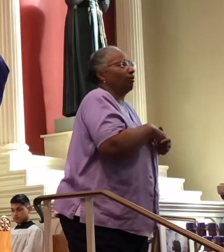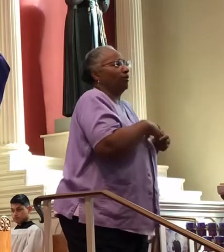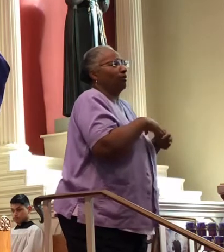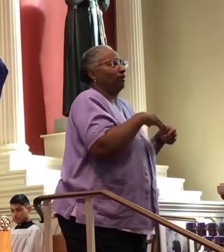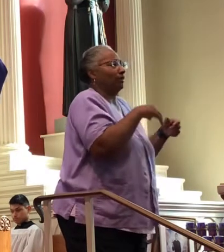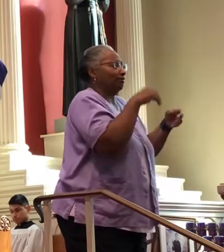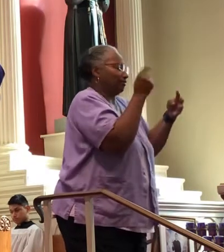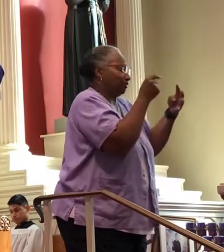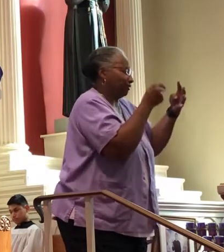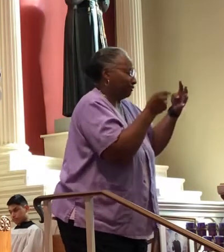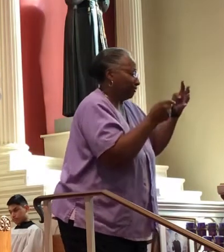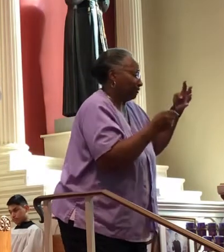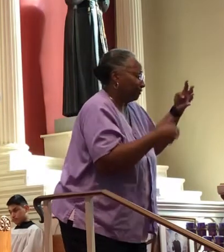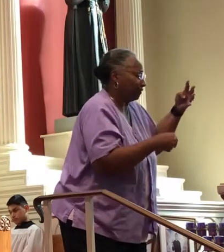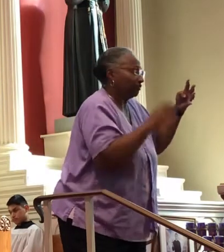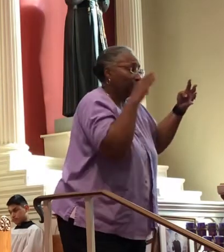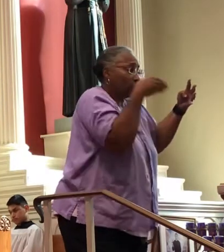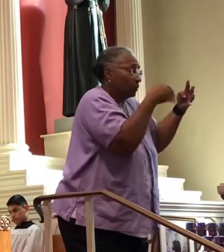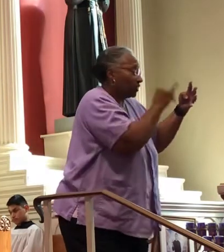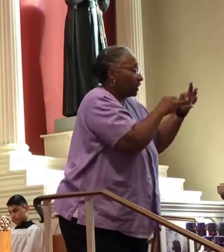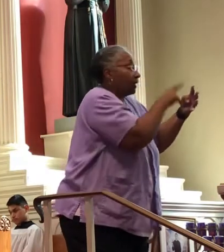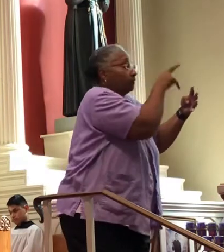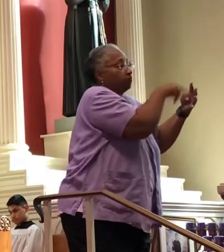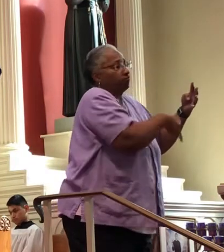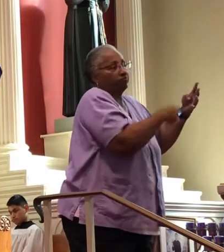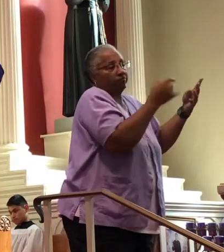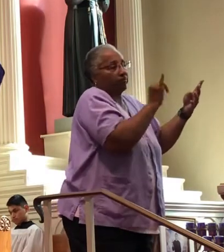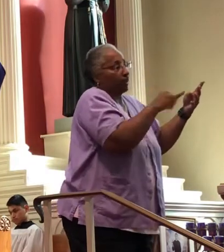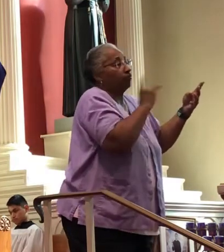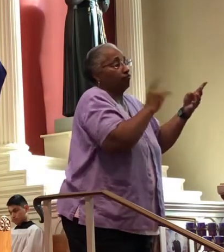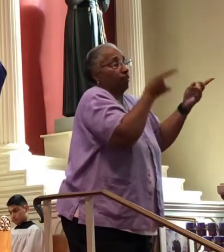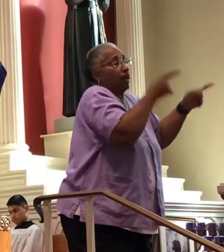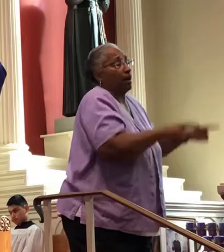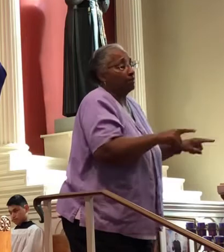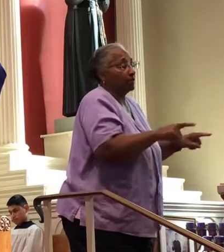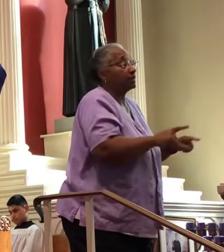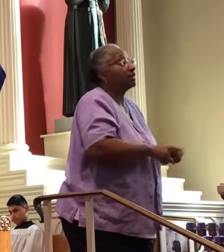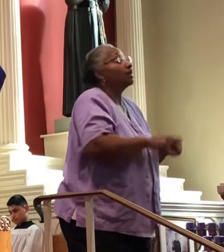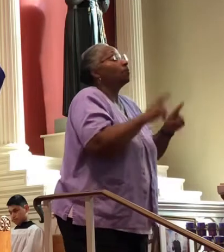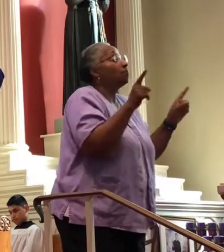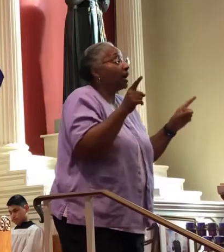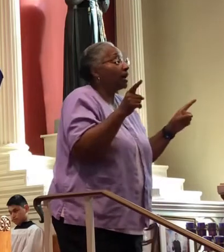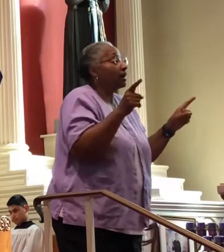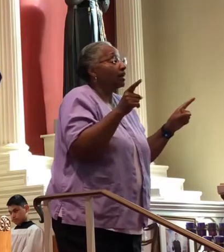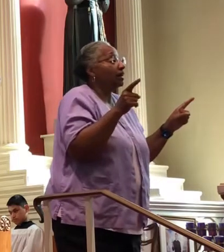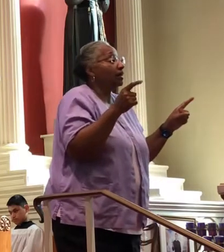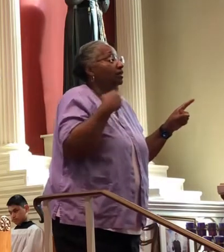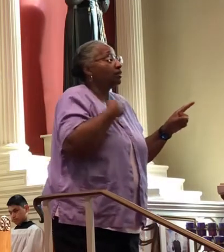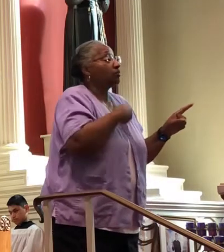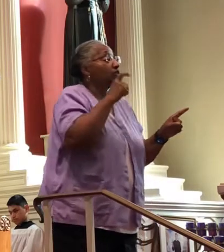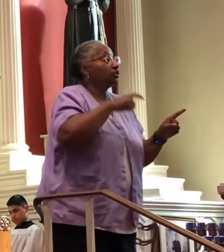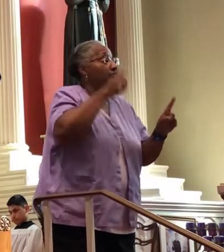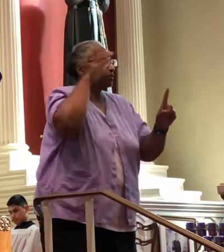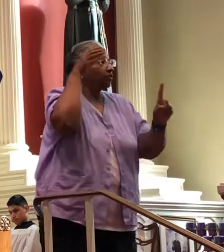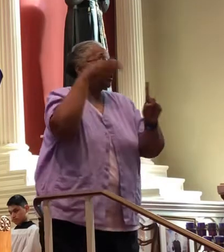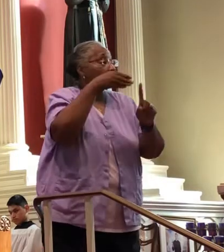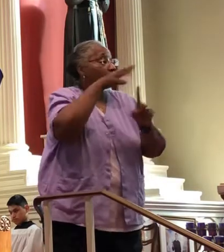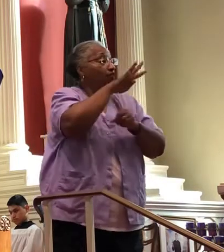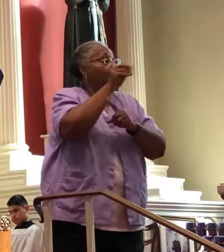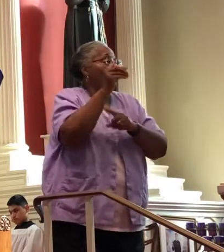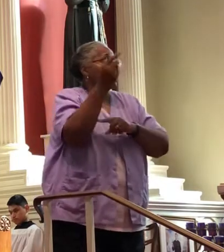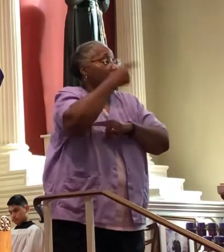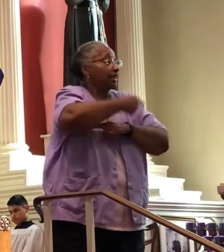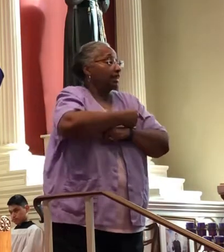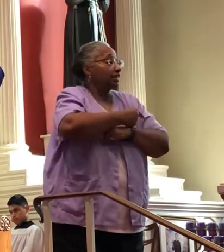a reality. I mean, we can't debate that. But the antidote is actually the 40 days that